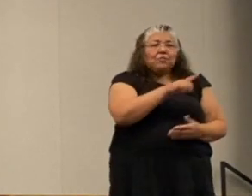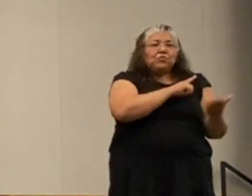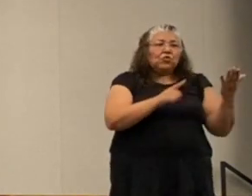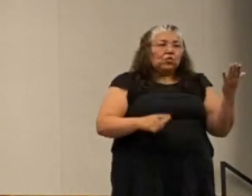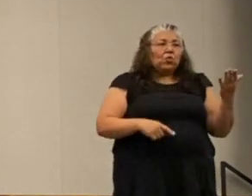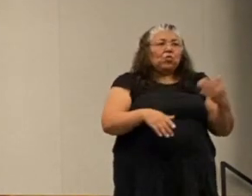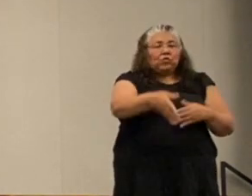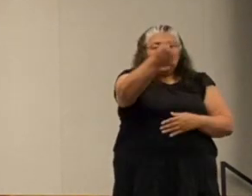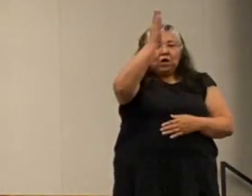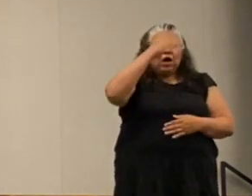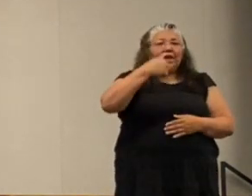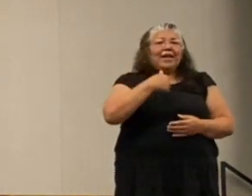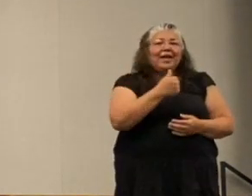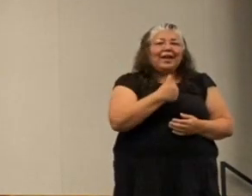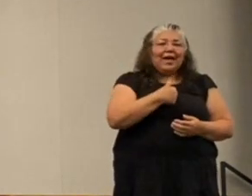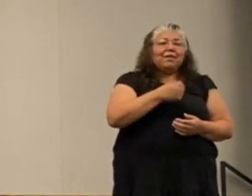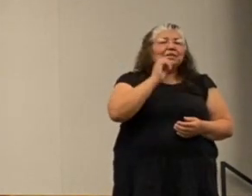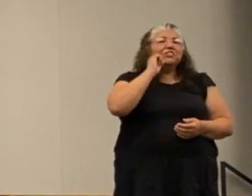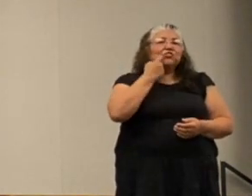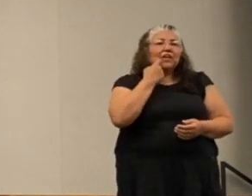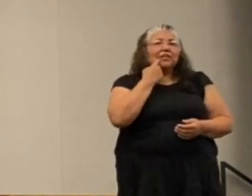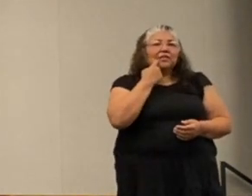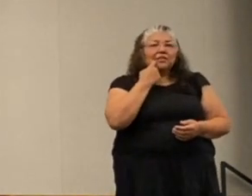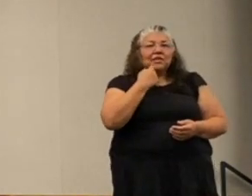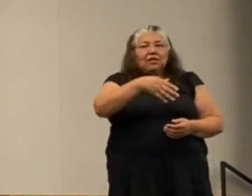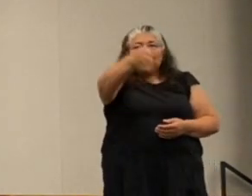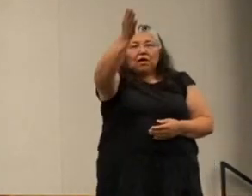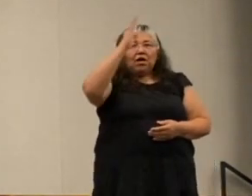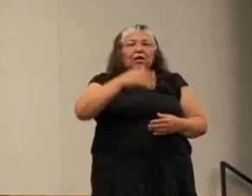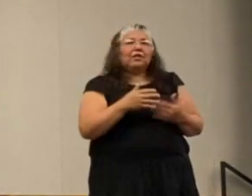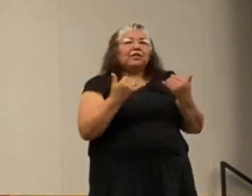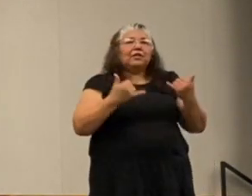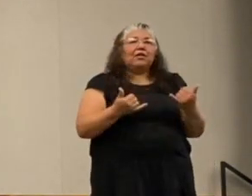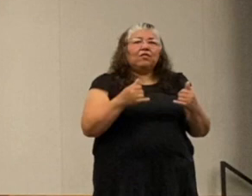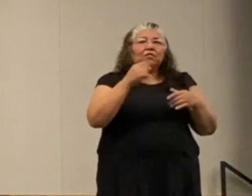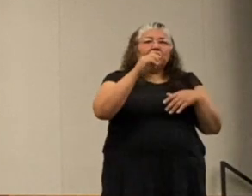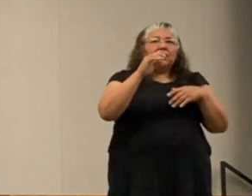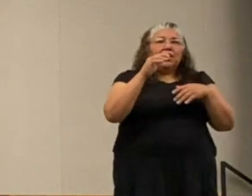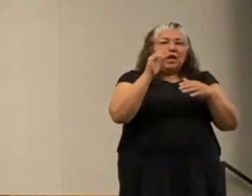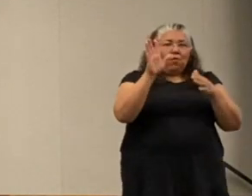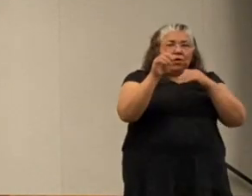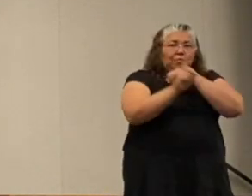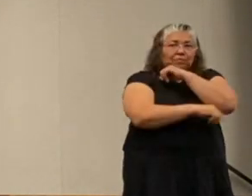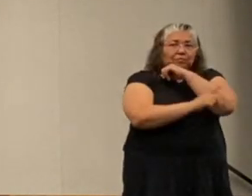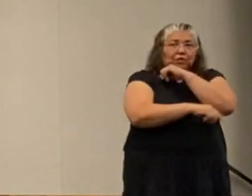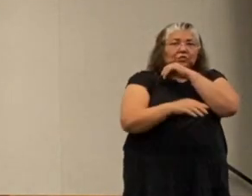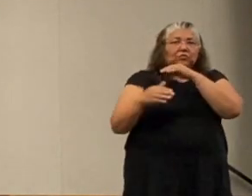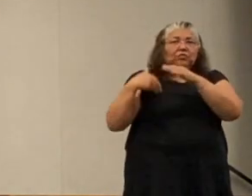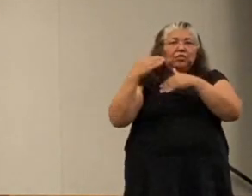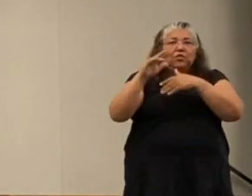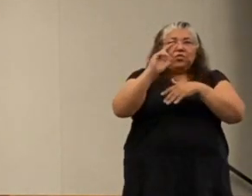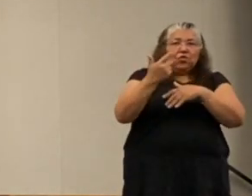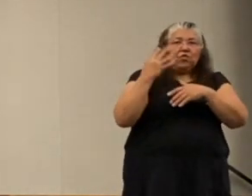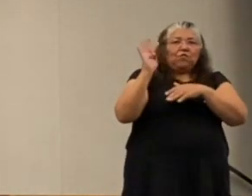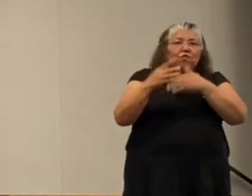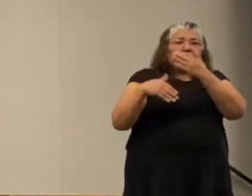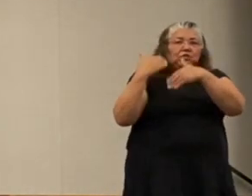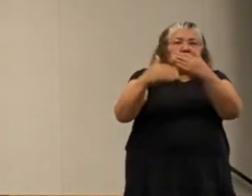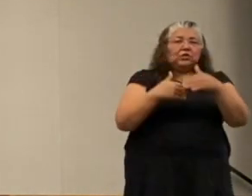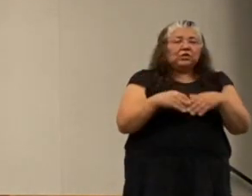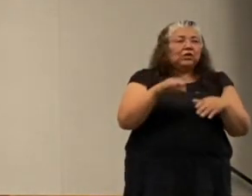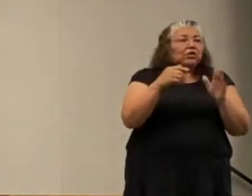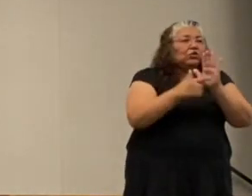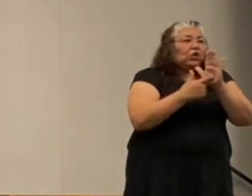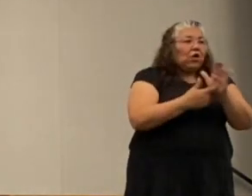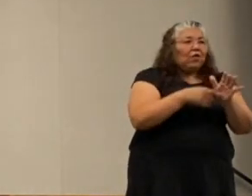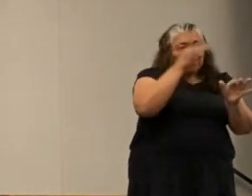jealous God, punishing the children of their father's iniquity to the third and fourth generations of those who hate me, but showing faithful love